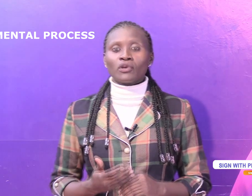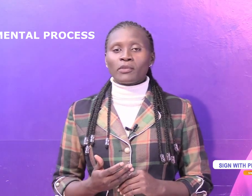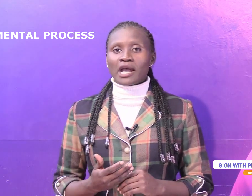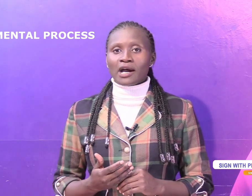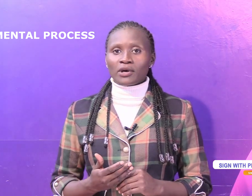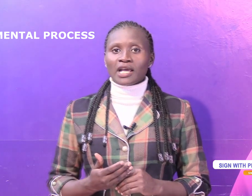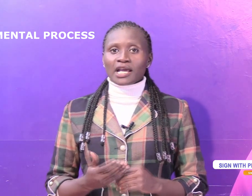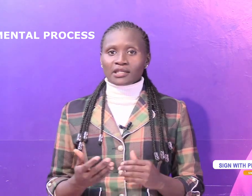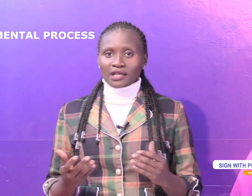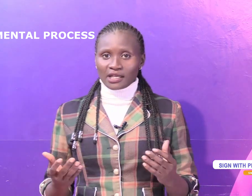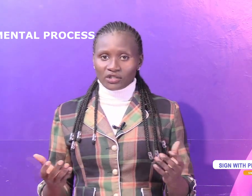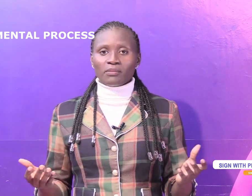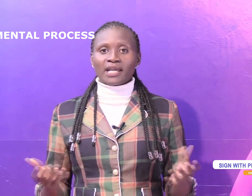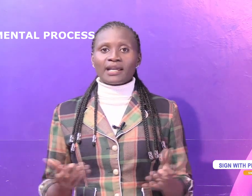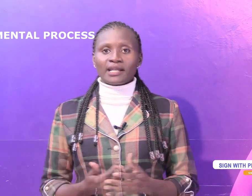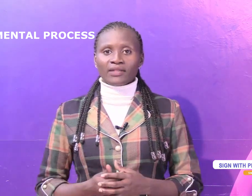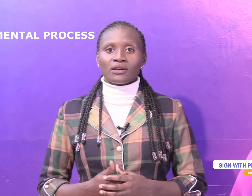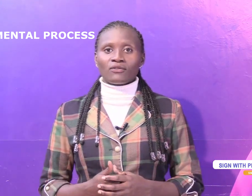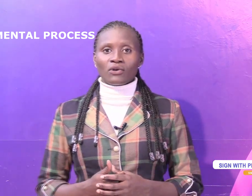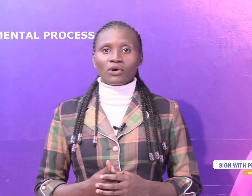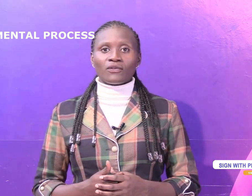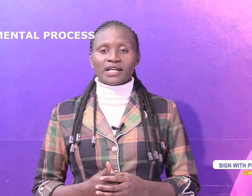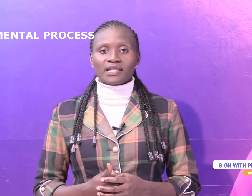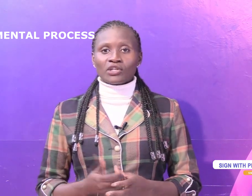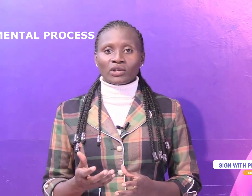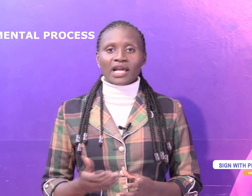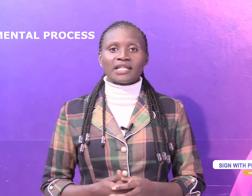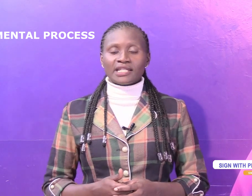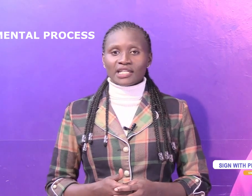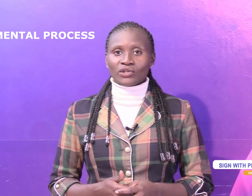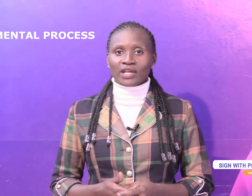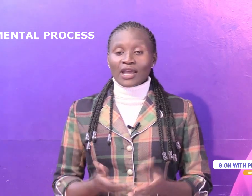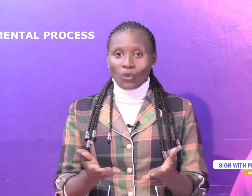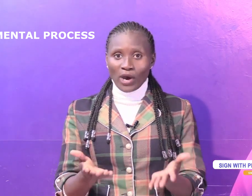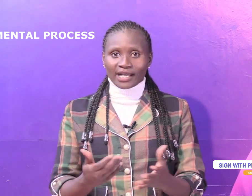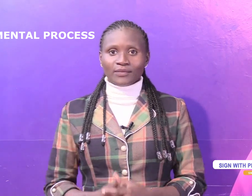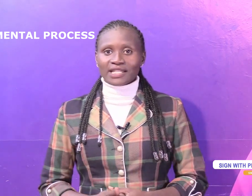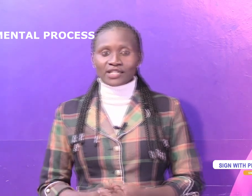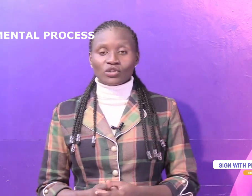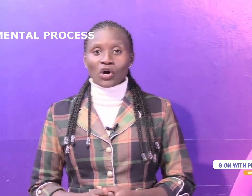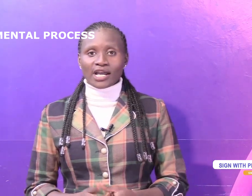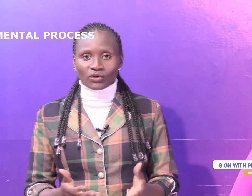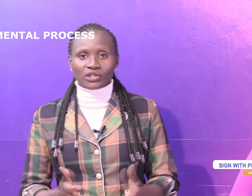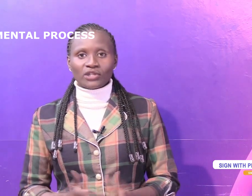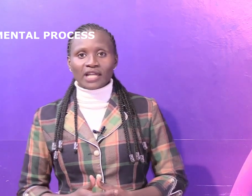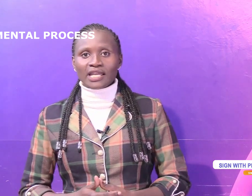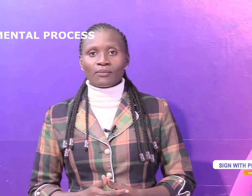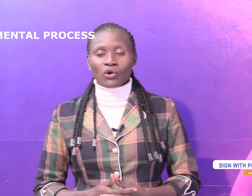up, and it will be a great thing for all of us to learn and enjoy. Welcome. Let us go and continue learning more of this